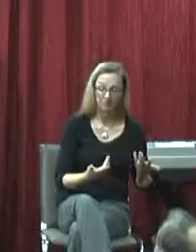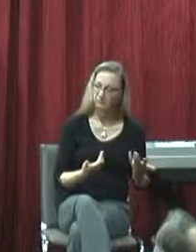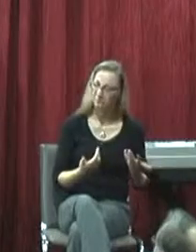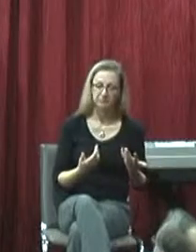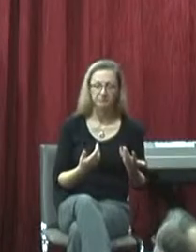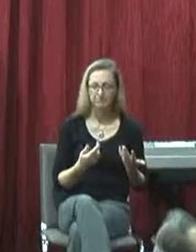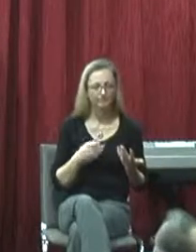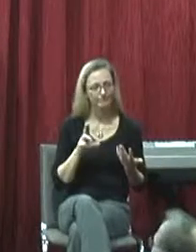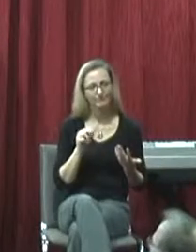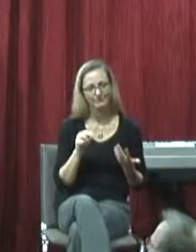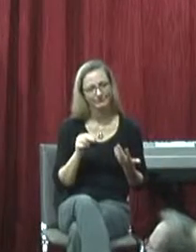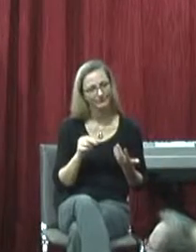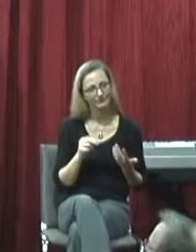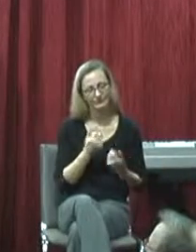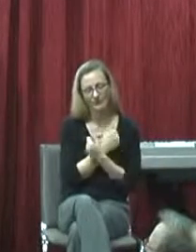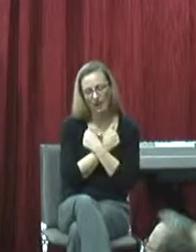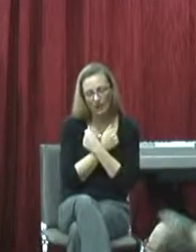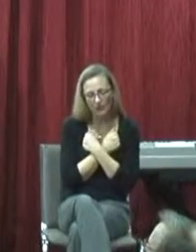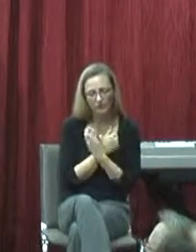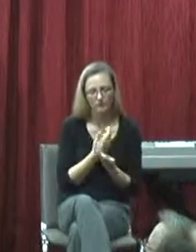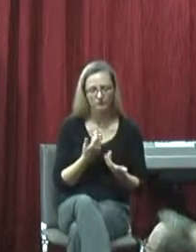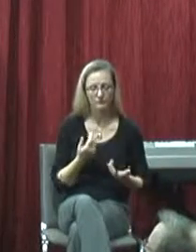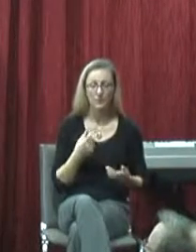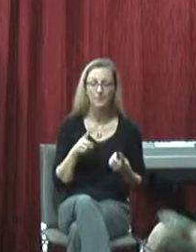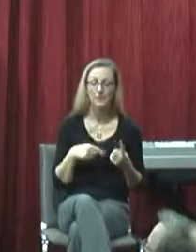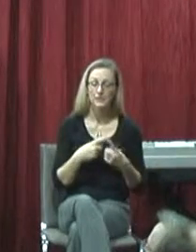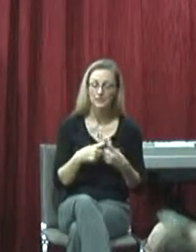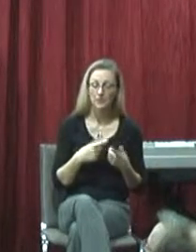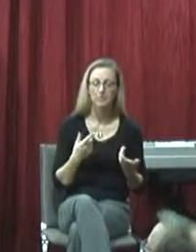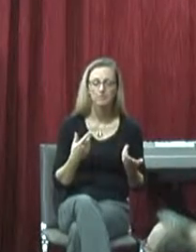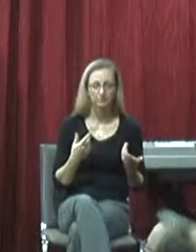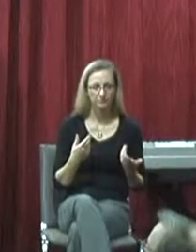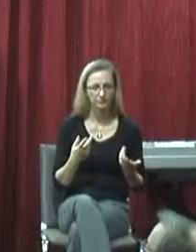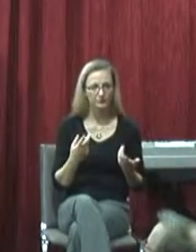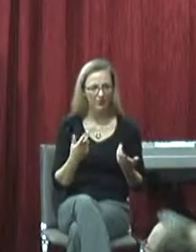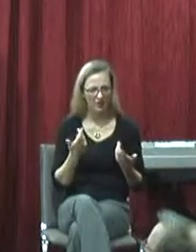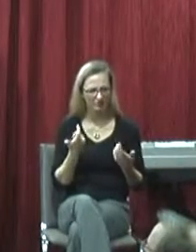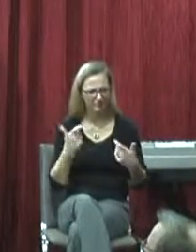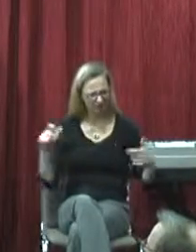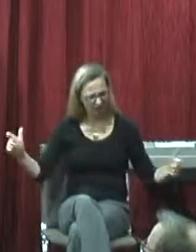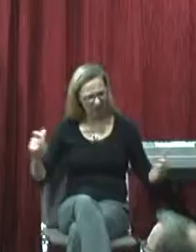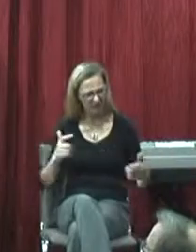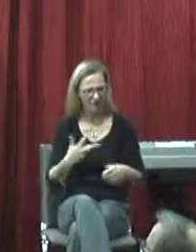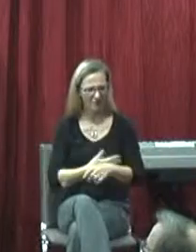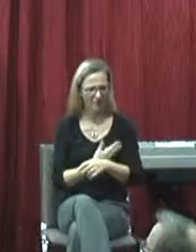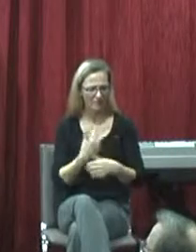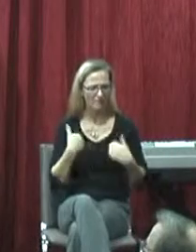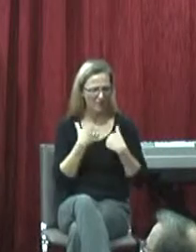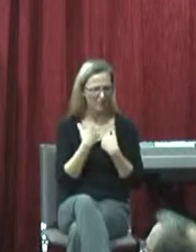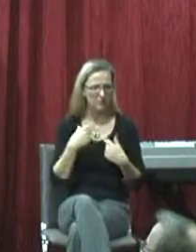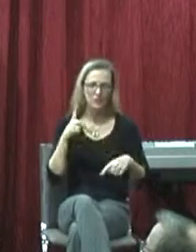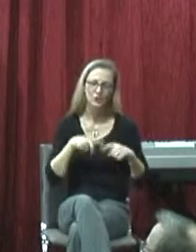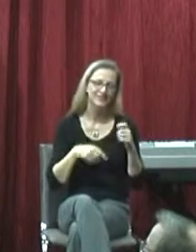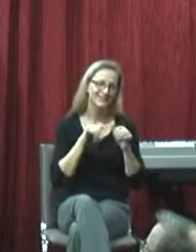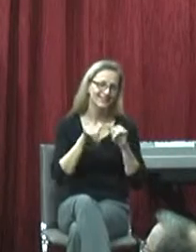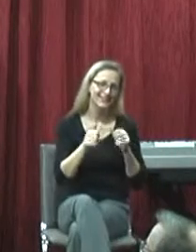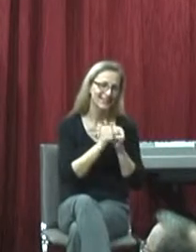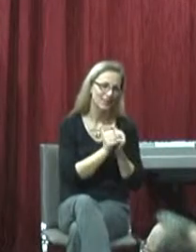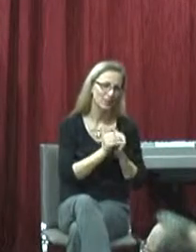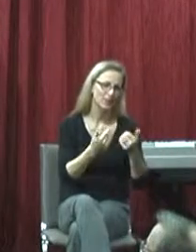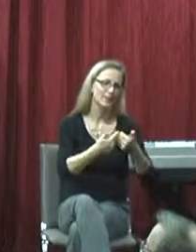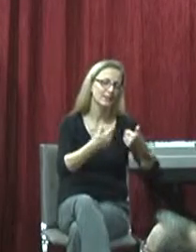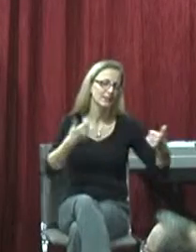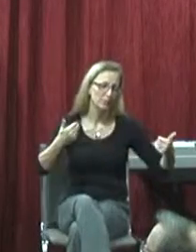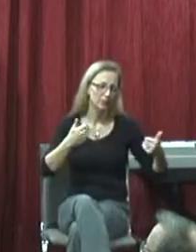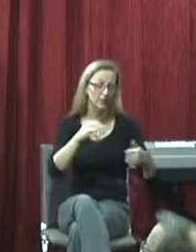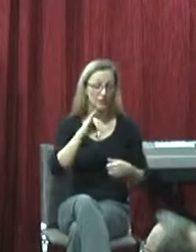their own ways because, according to Genesis 36, they had such large flocks that they couldn't stay together, so they separated. And Jacob